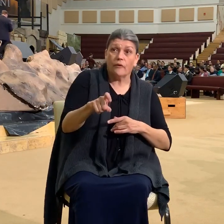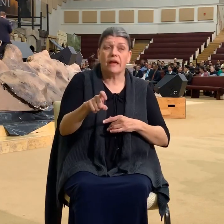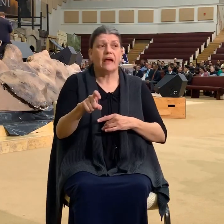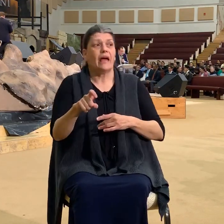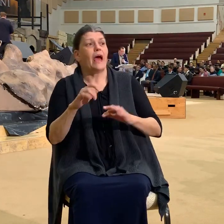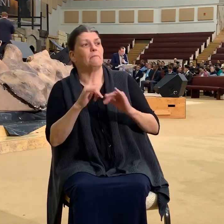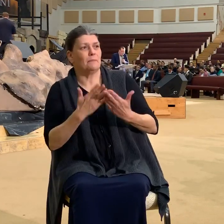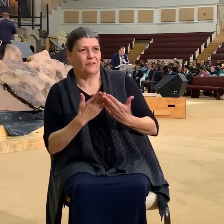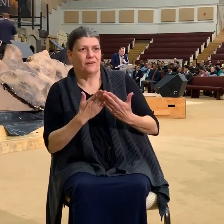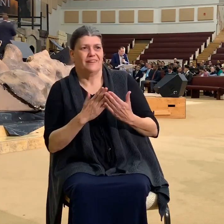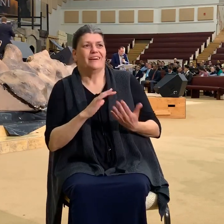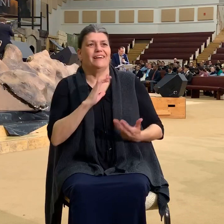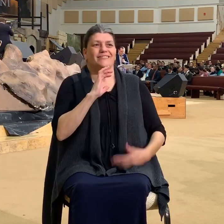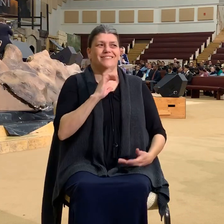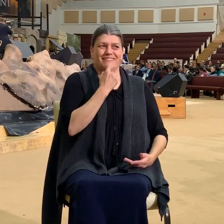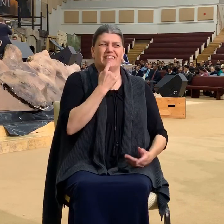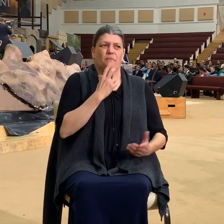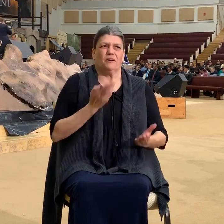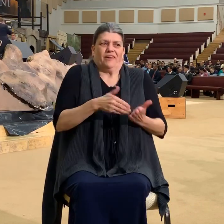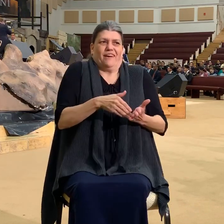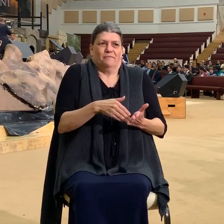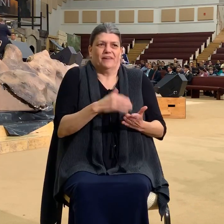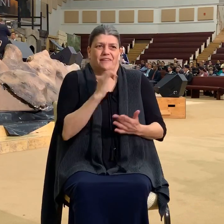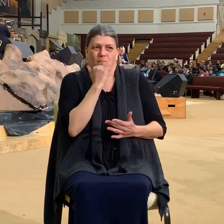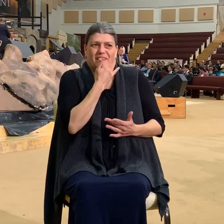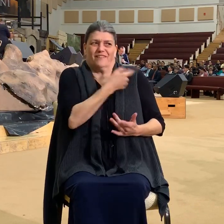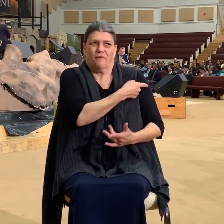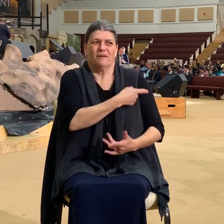up. Is multiculturalism,